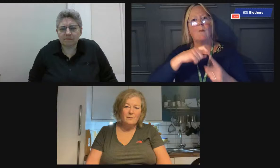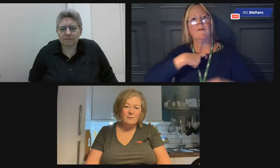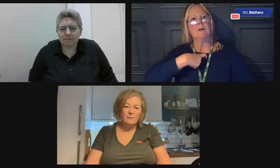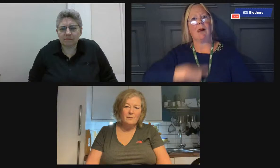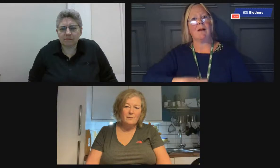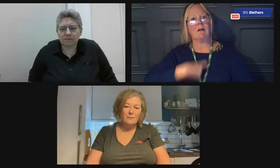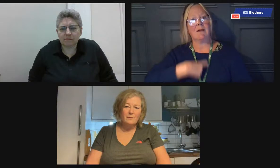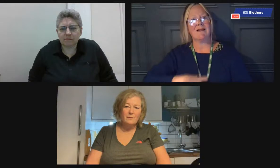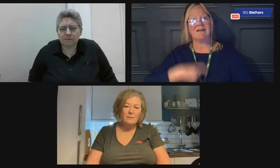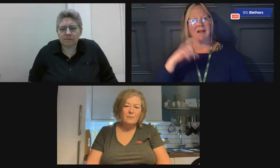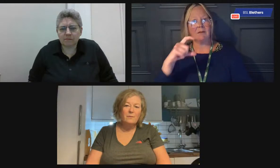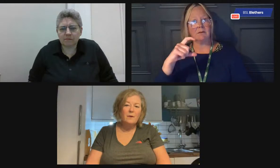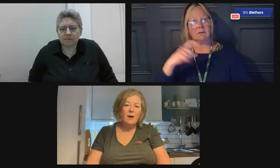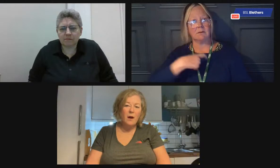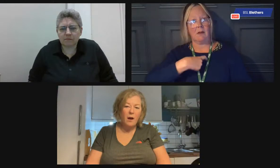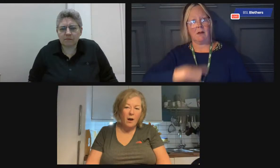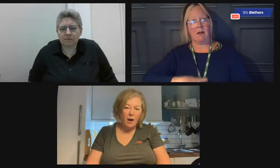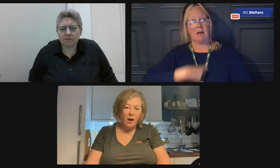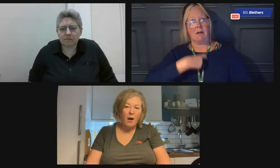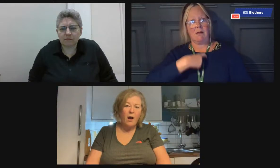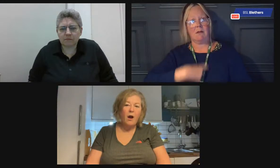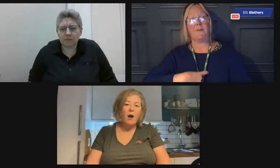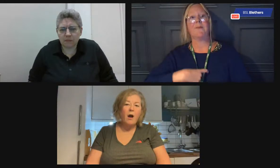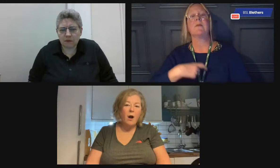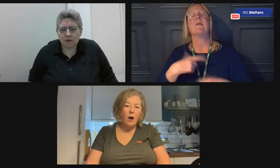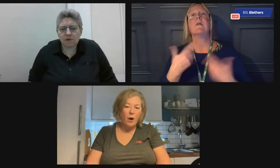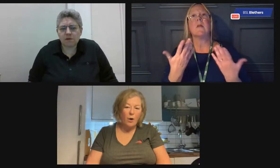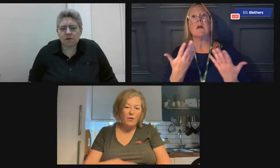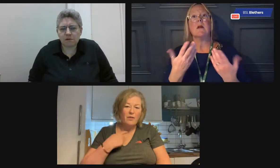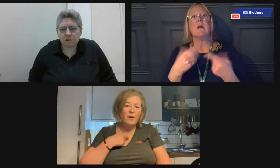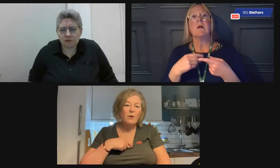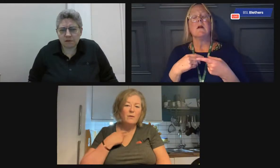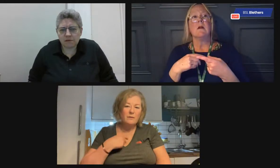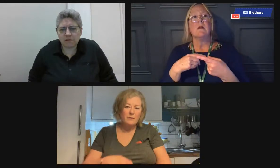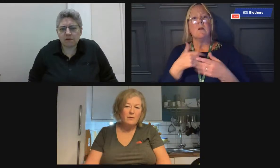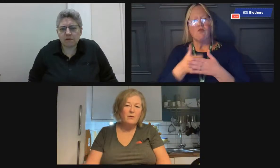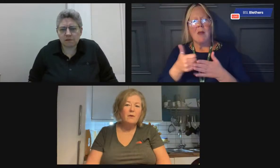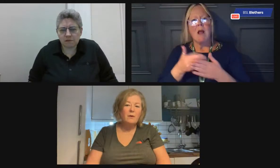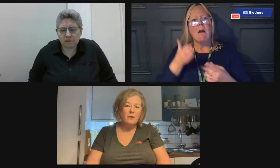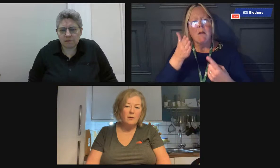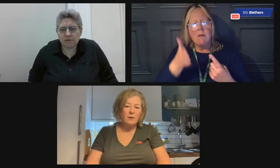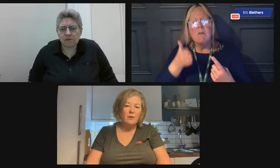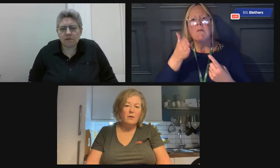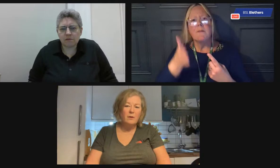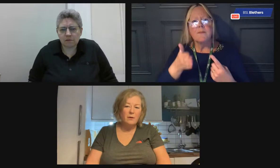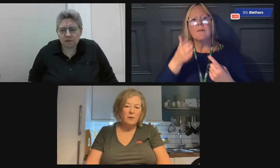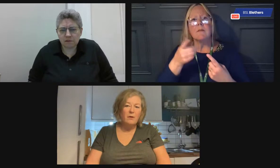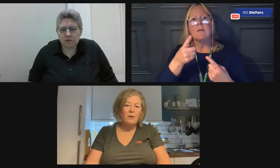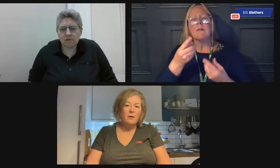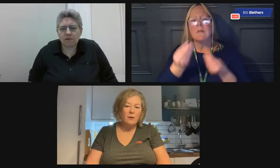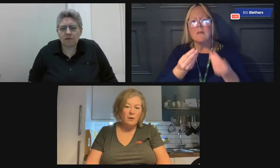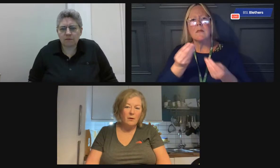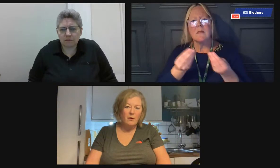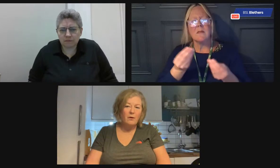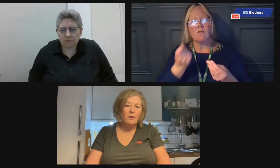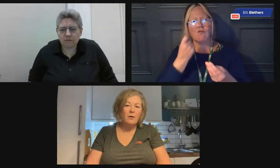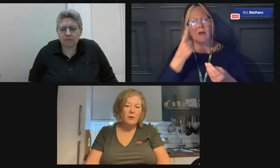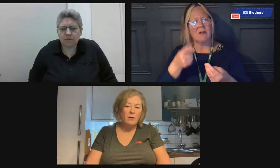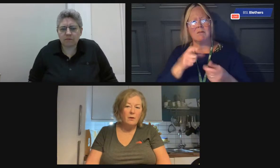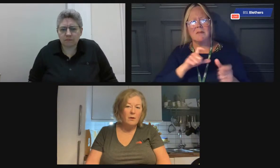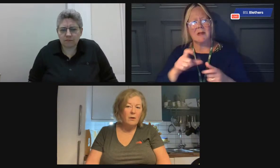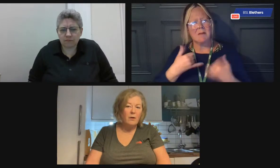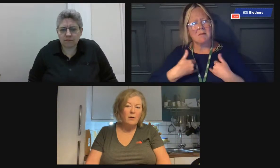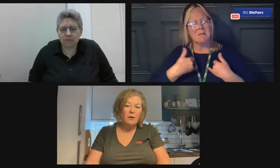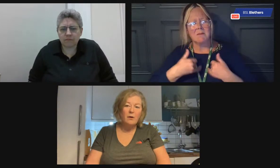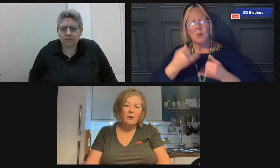So it might be, I knew someone who had esophageal cancer, and went regularly